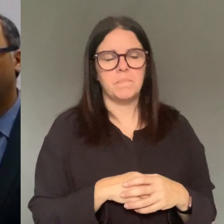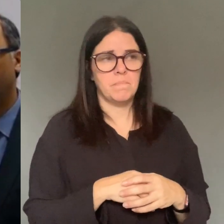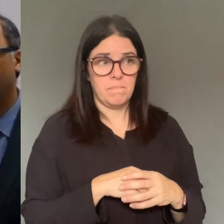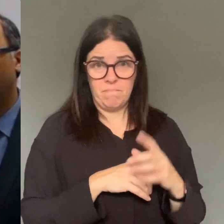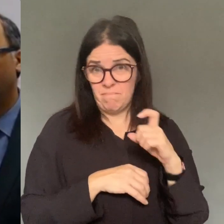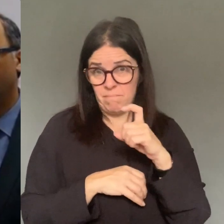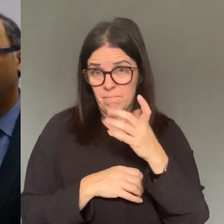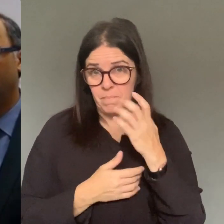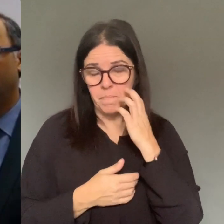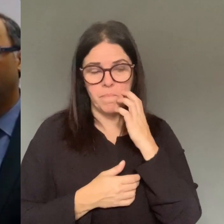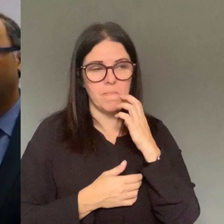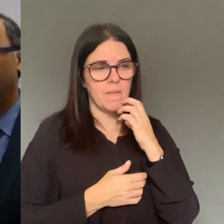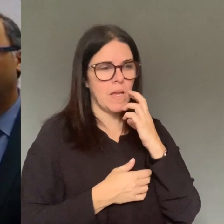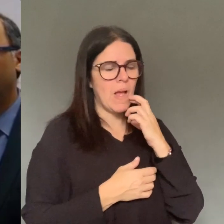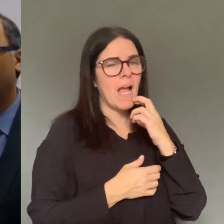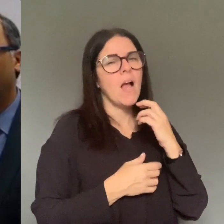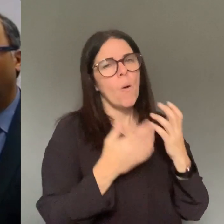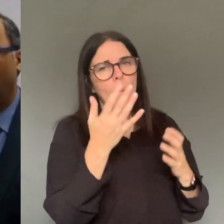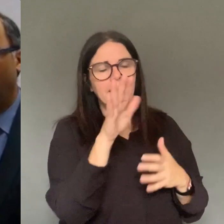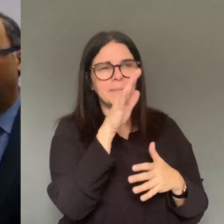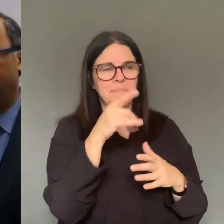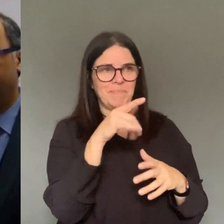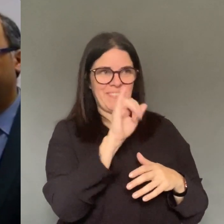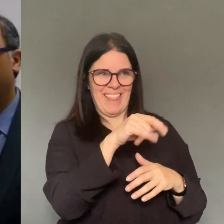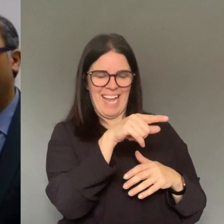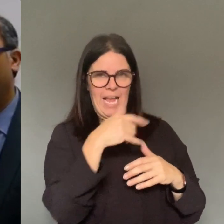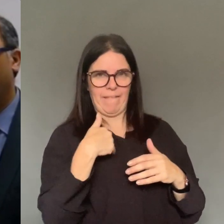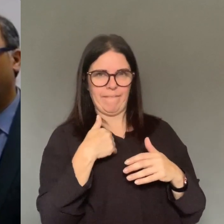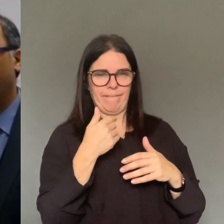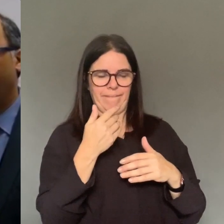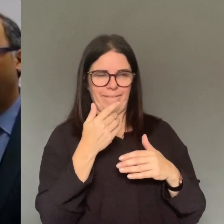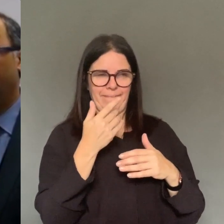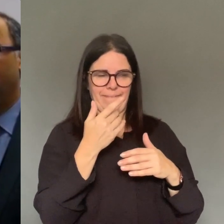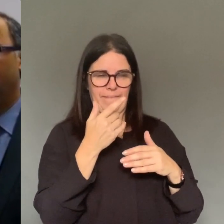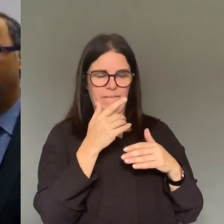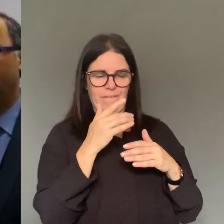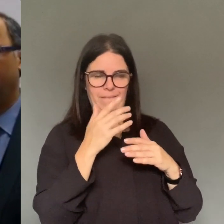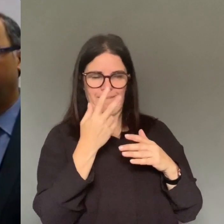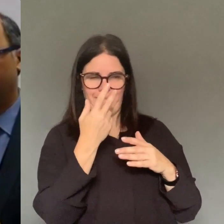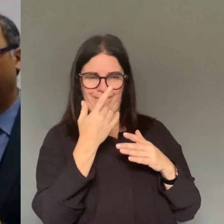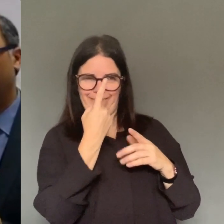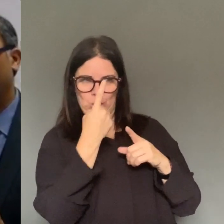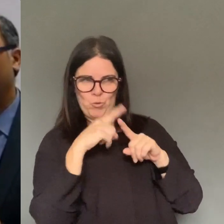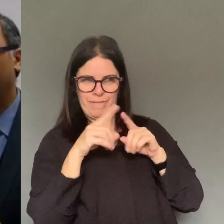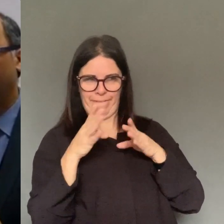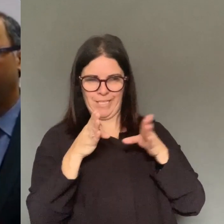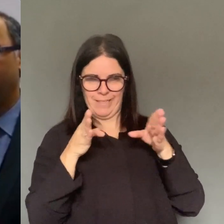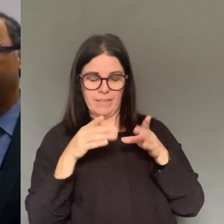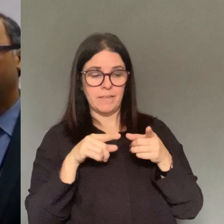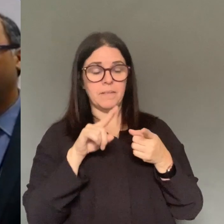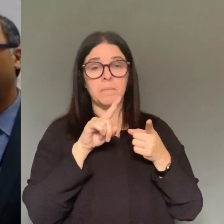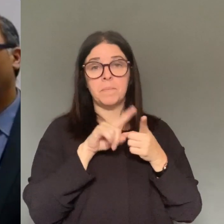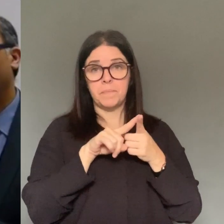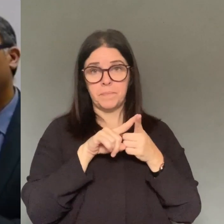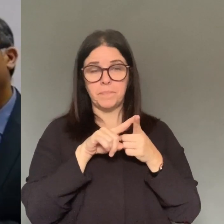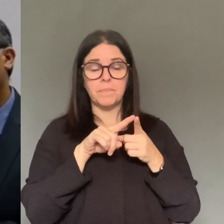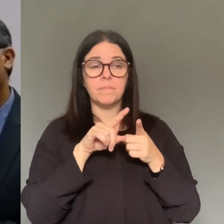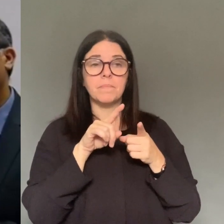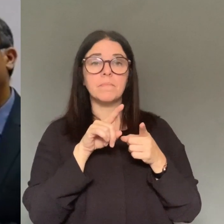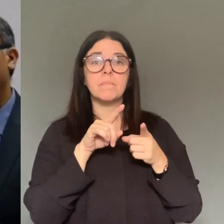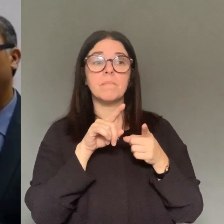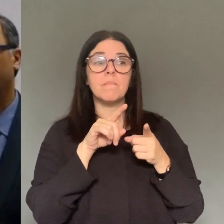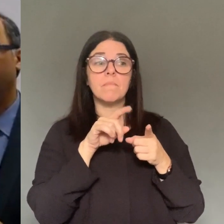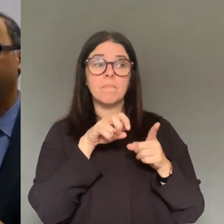for themselves personally. Well, I guess, again, if we are so there are a couple of questions. So one is the